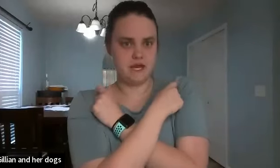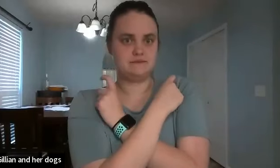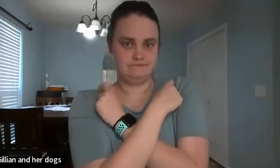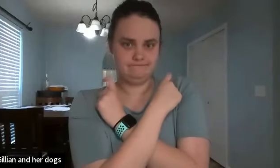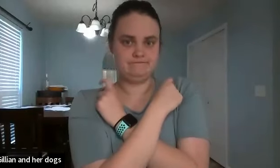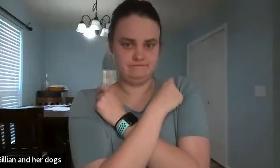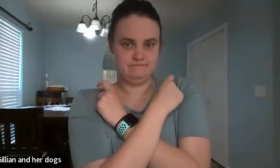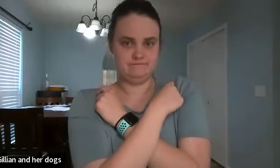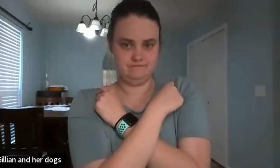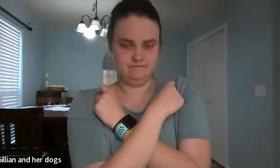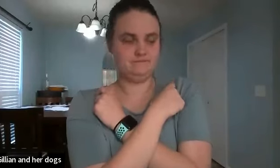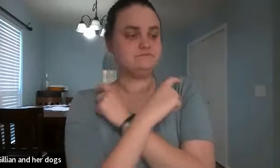Bat.